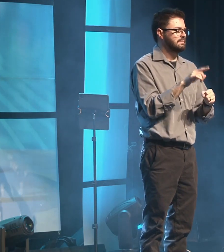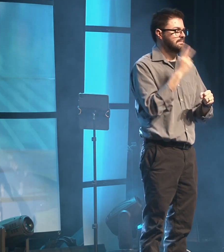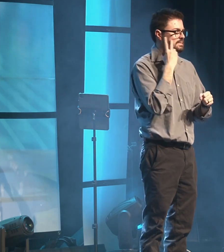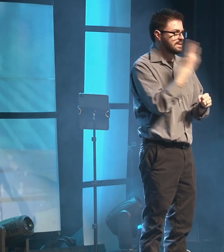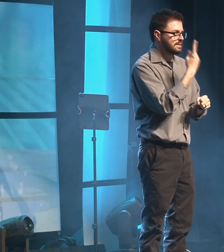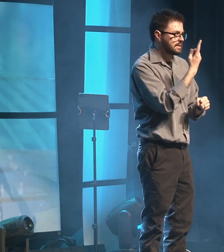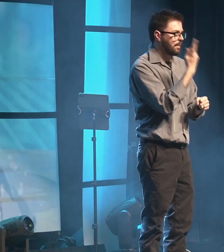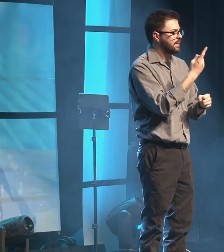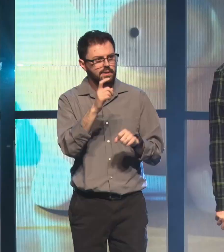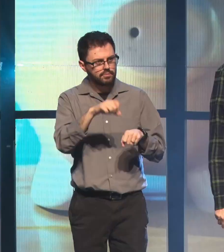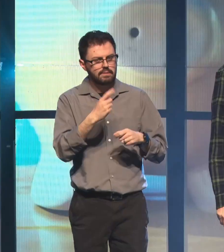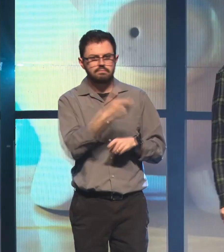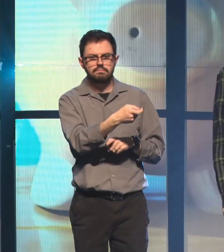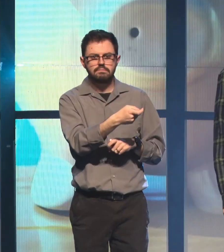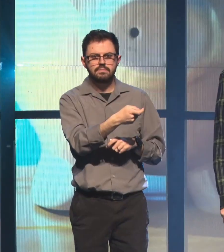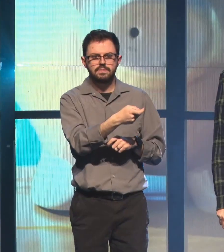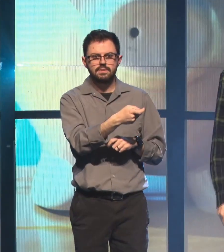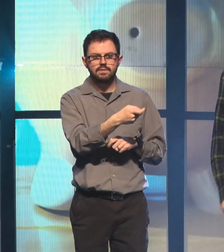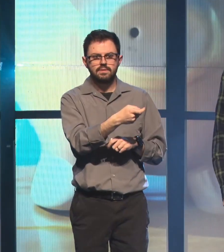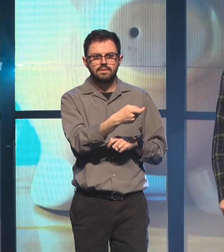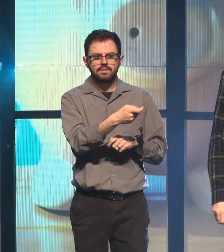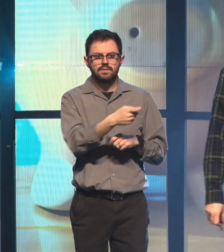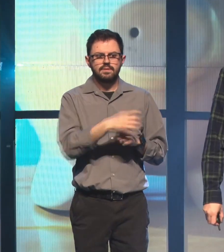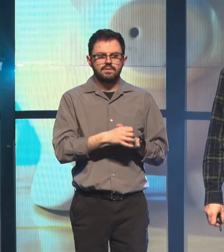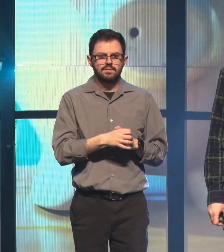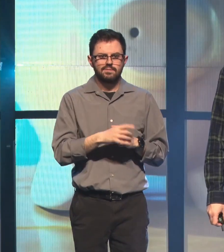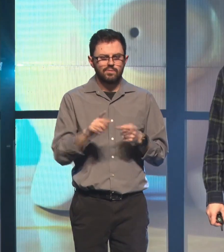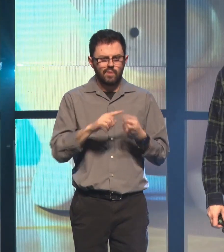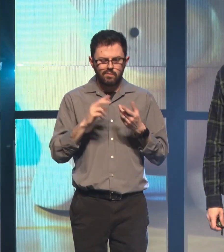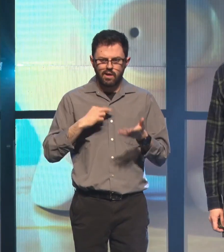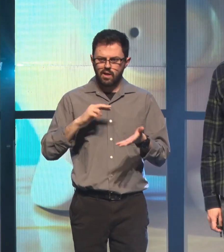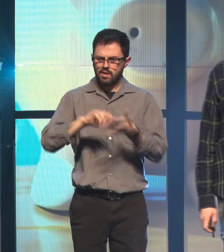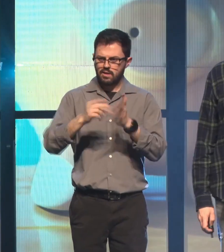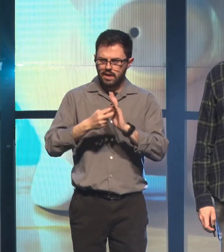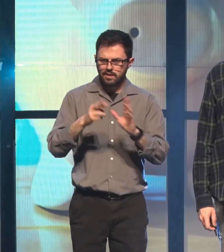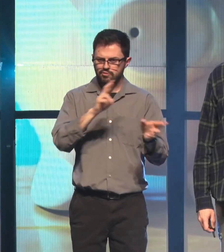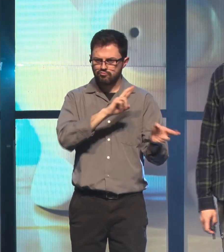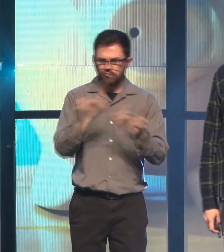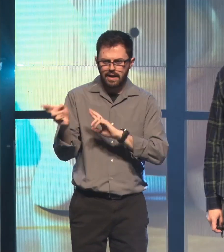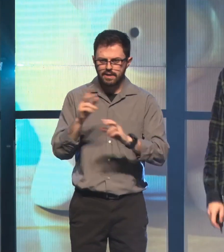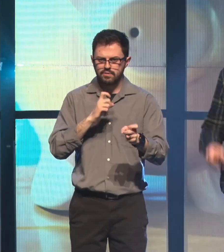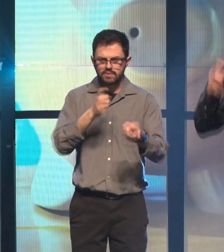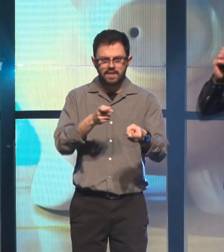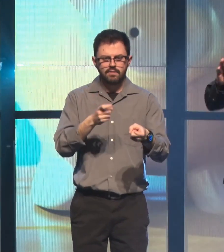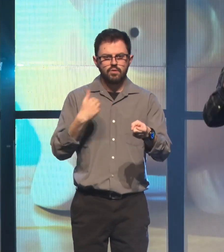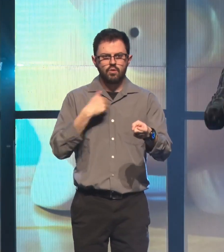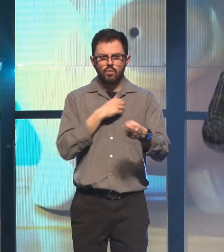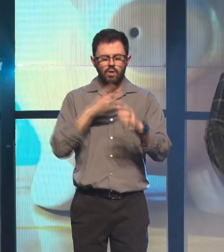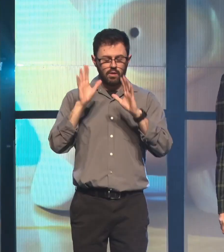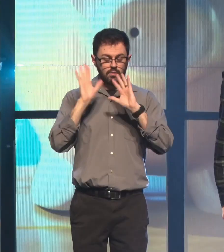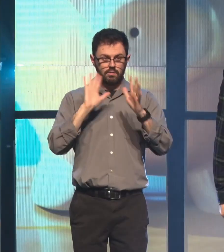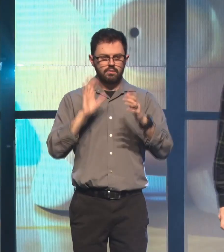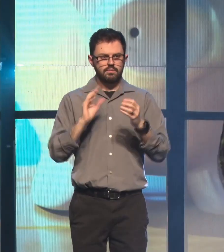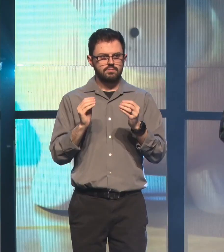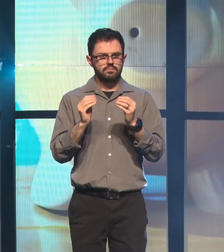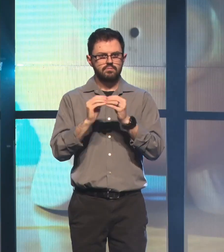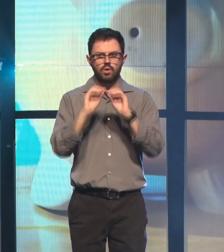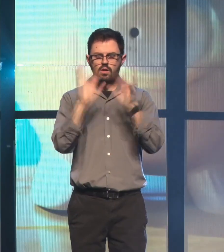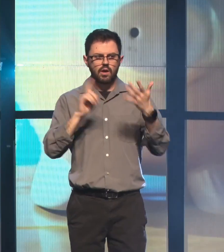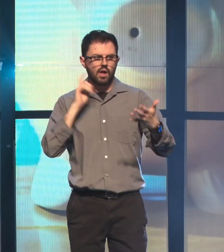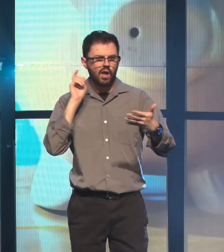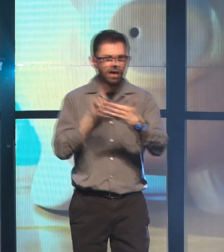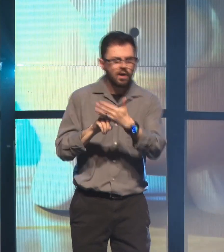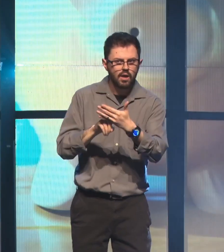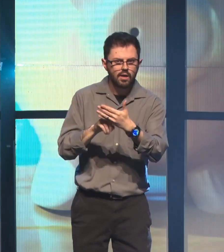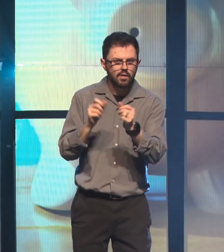guarantee, but there's something about intentionality that opens our eyes to see what's happening around us. So hopefully this week you hear that. I hope that you're